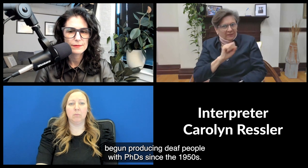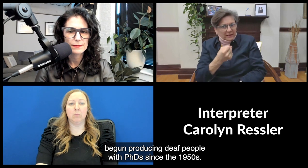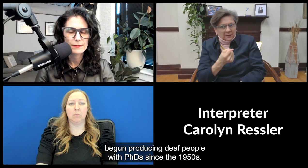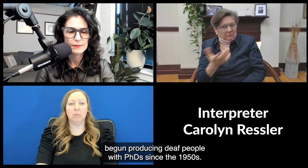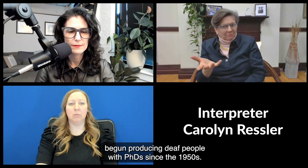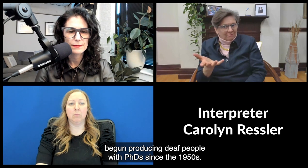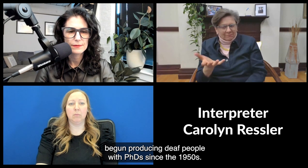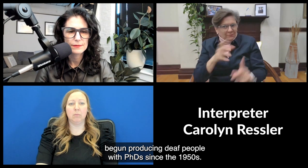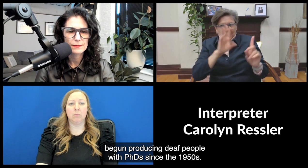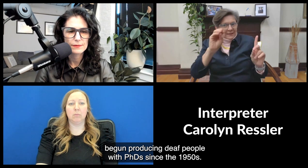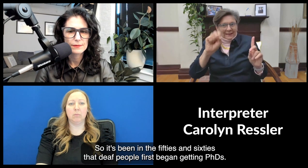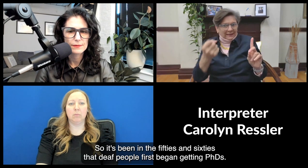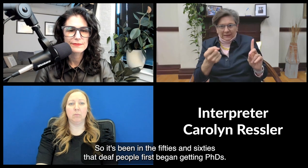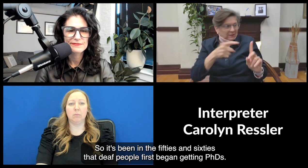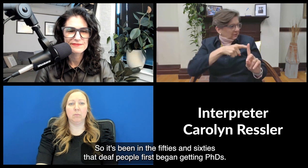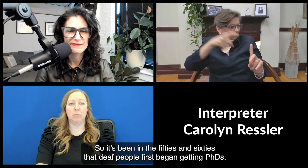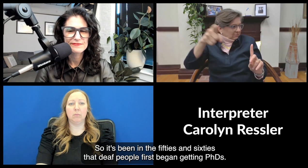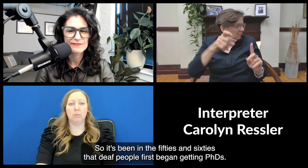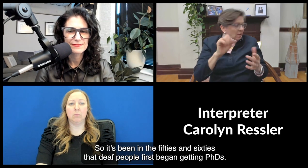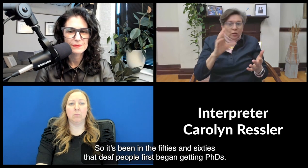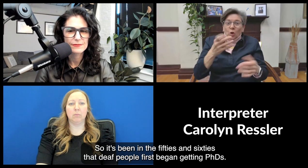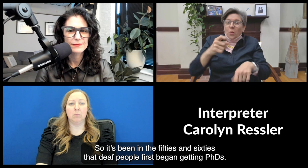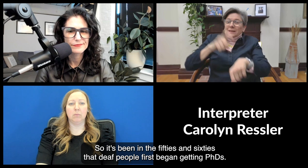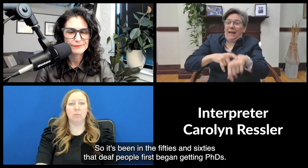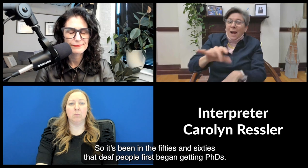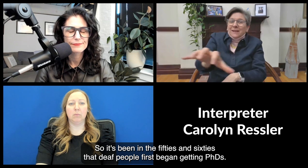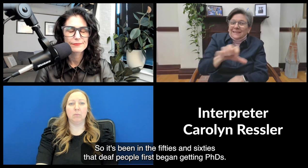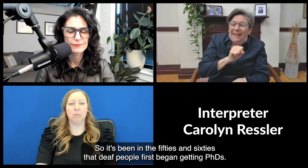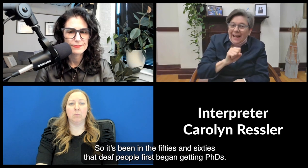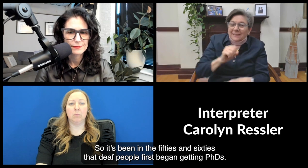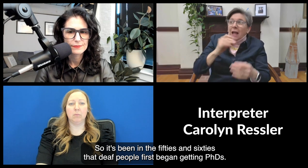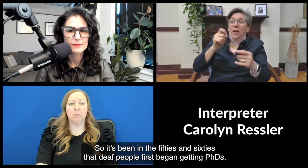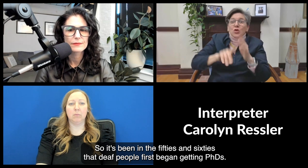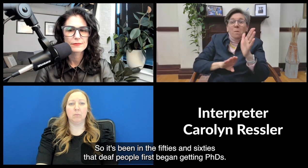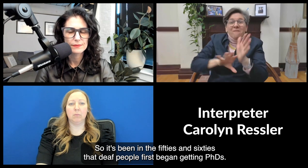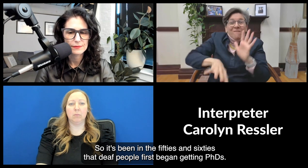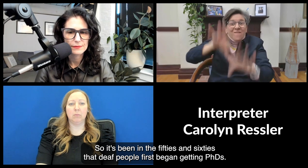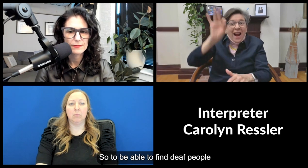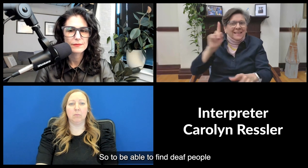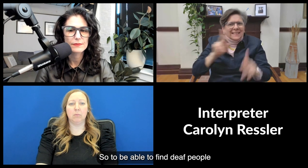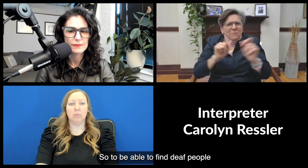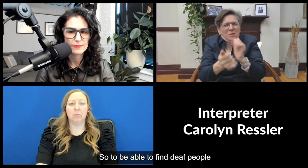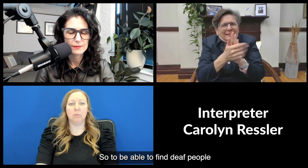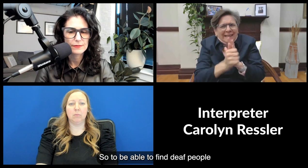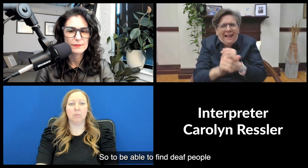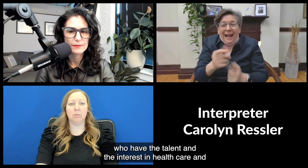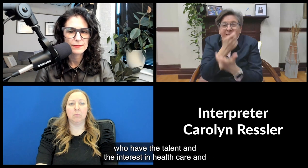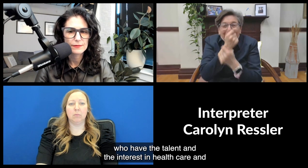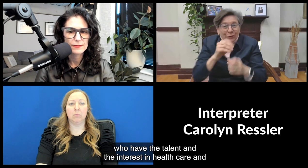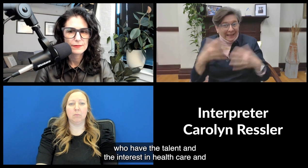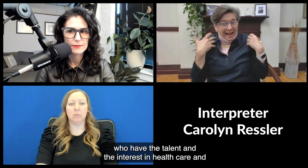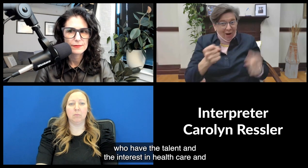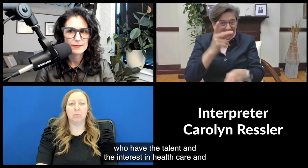PhDs since the 1950s. So it's been in the 50s and 60s that deaf people first began getting PhDs. So to